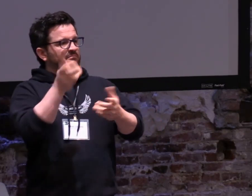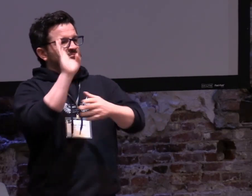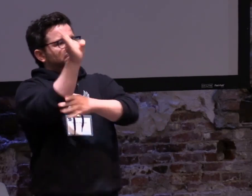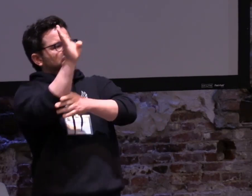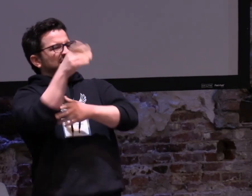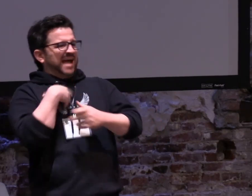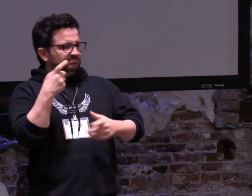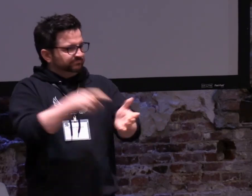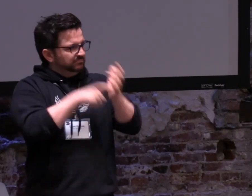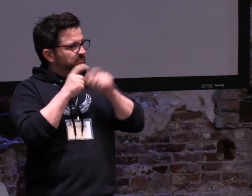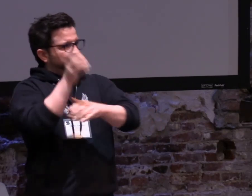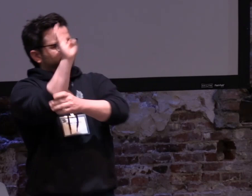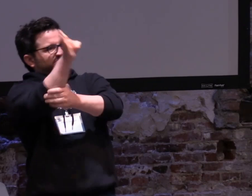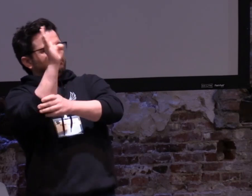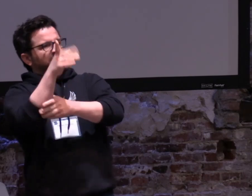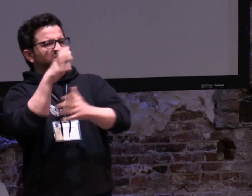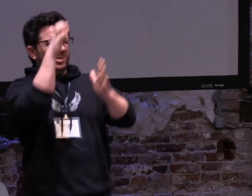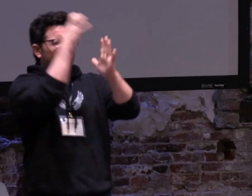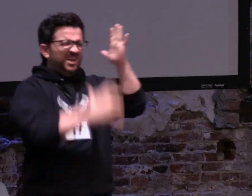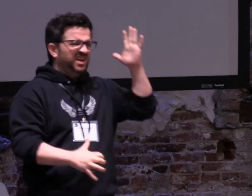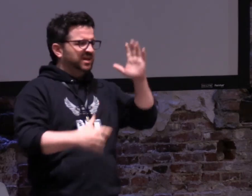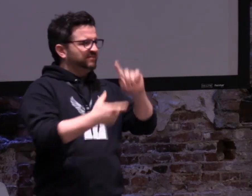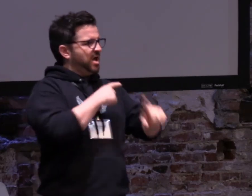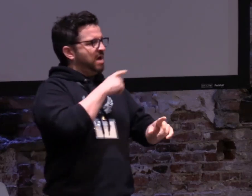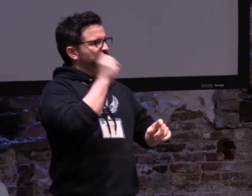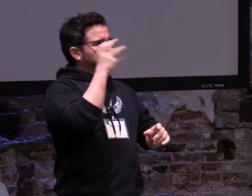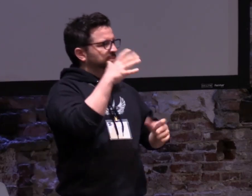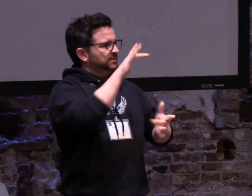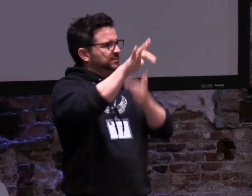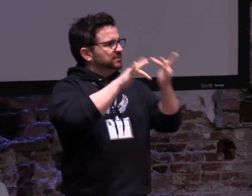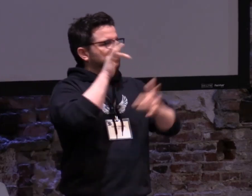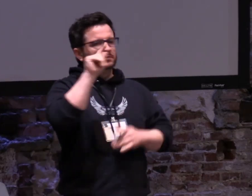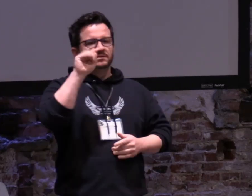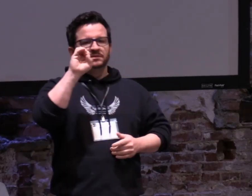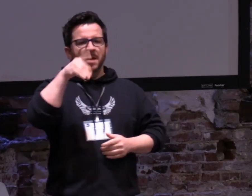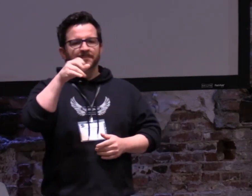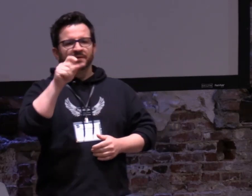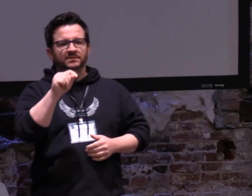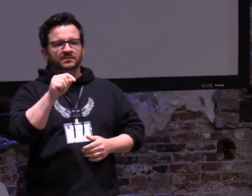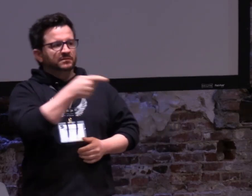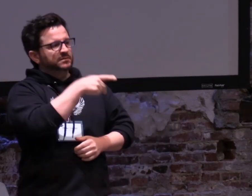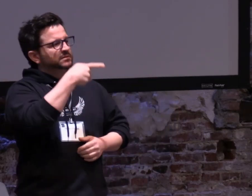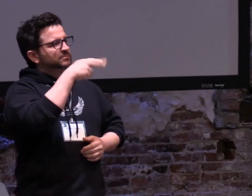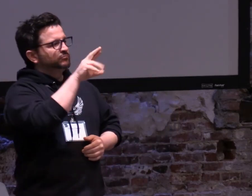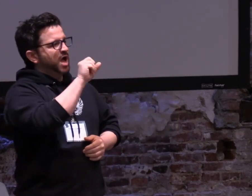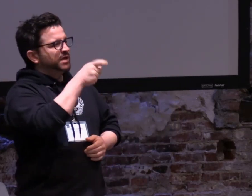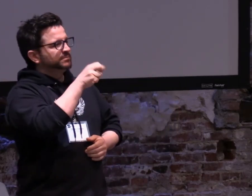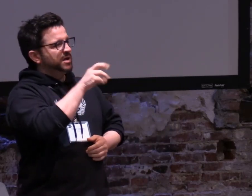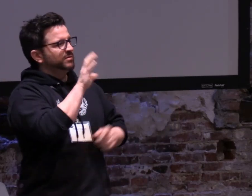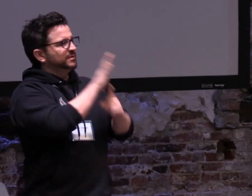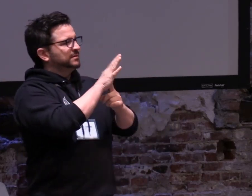things a certain way and to present a certain way, a large, verbose text.